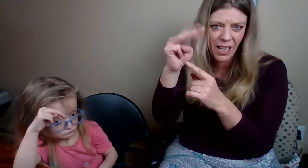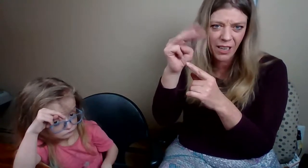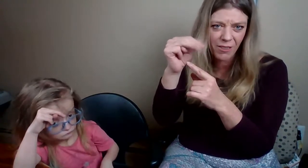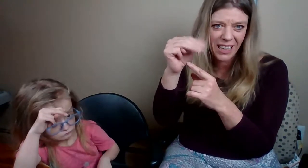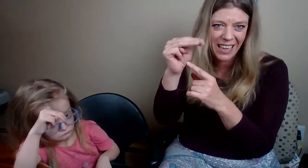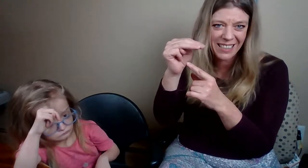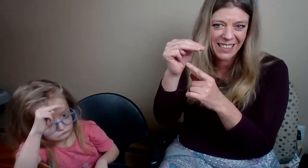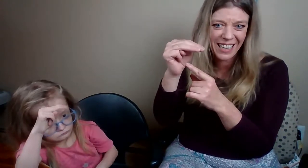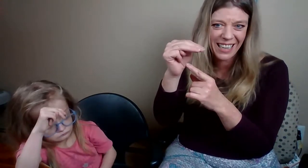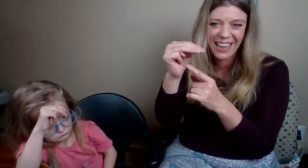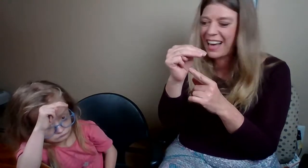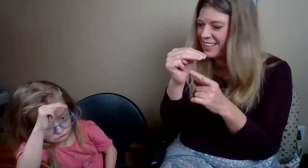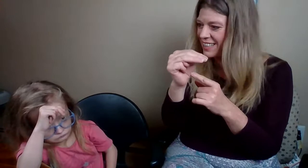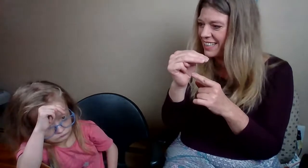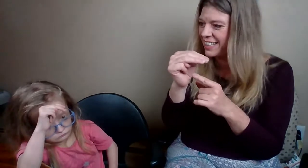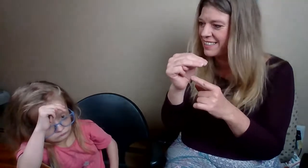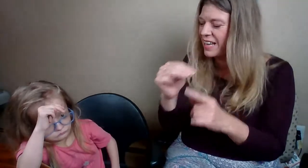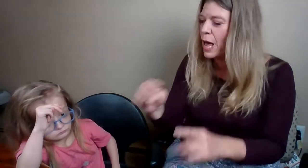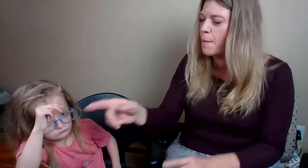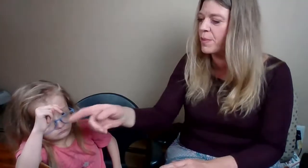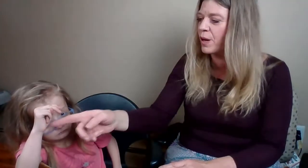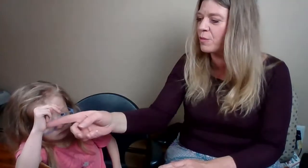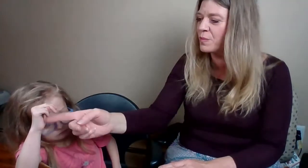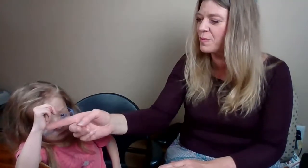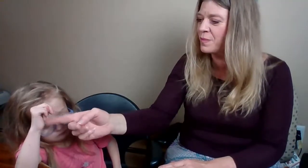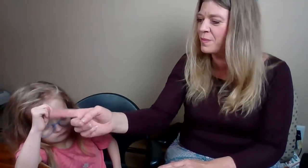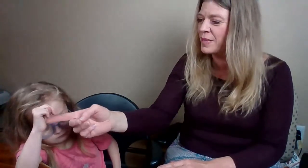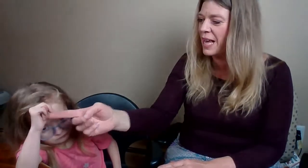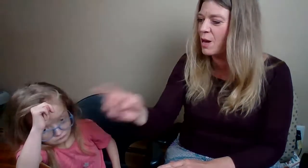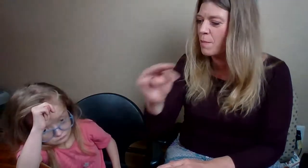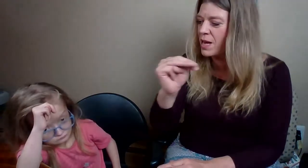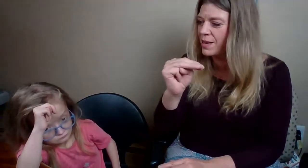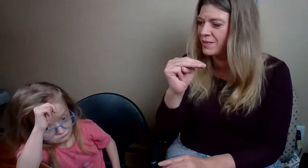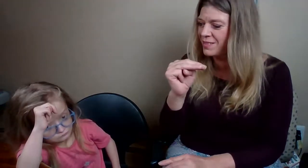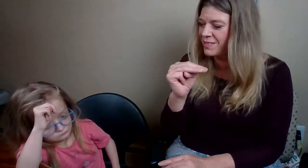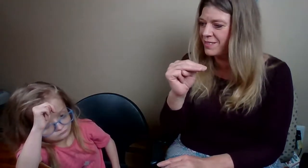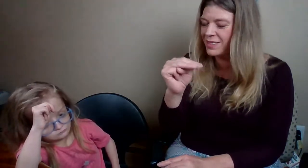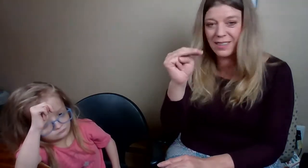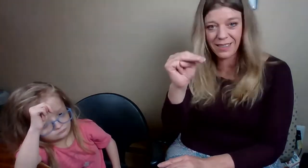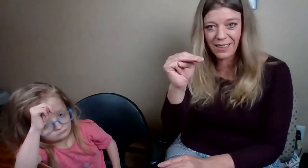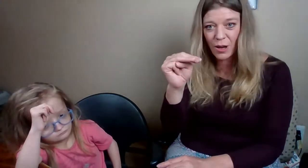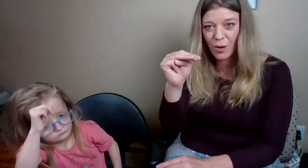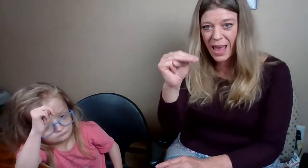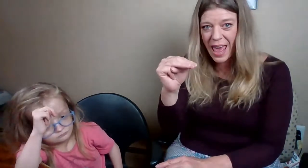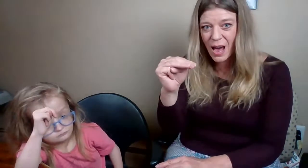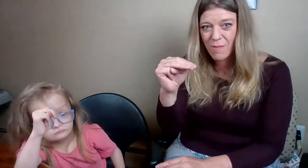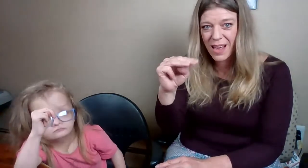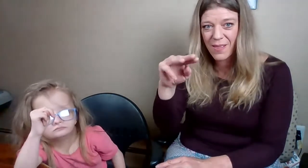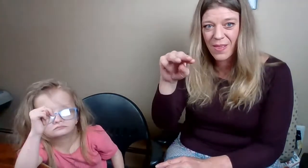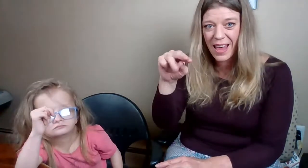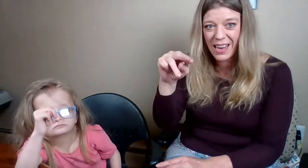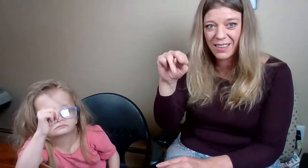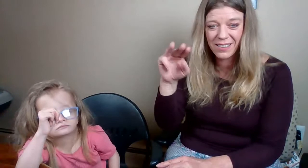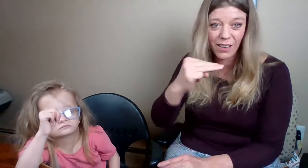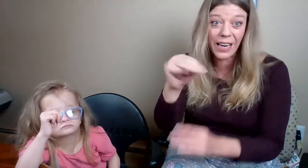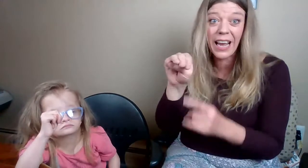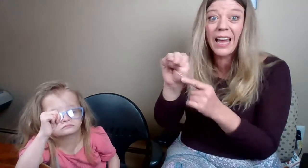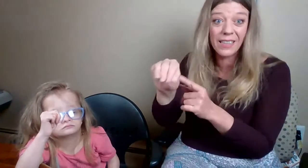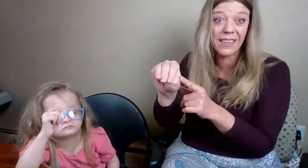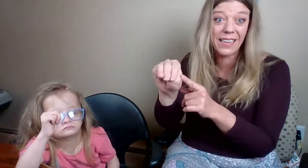kind of relaxed like that. Yes, M though. M. So M, and then, sorry, and it's like